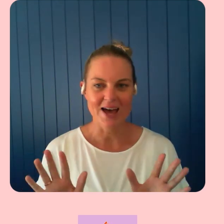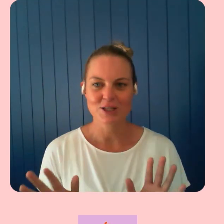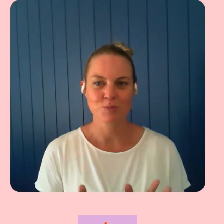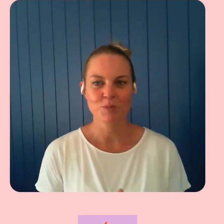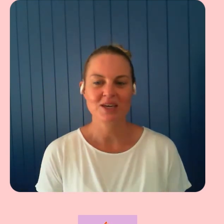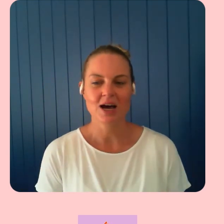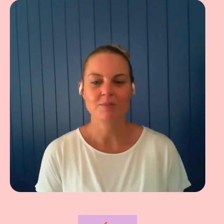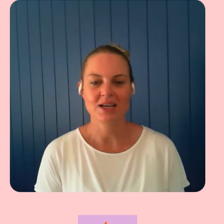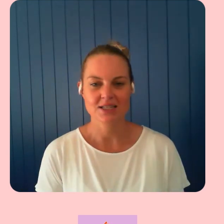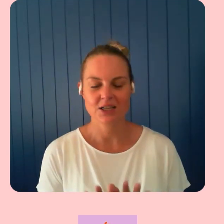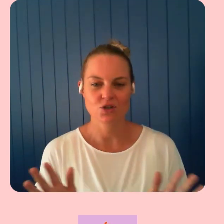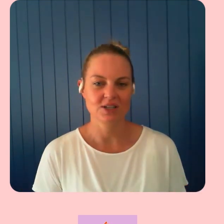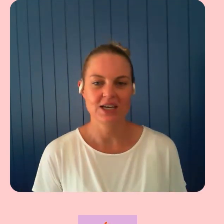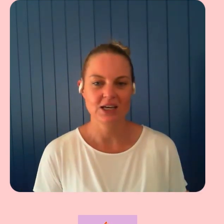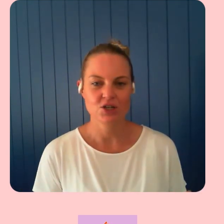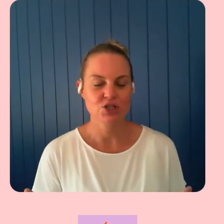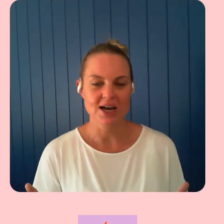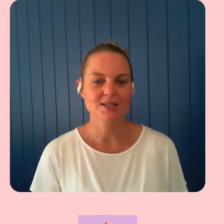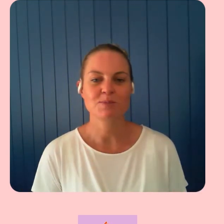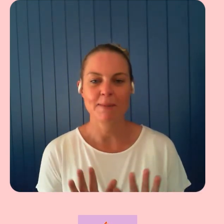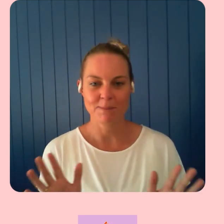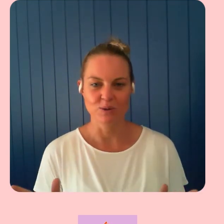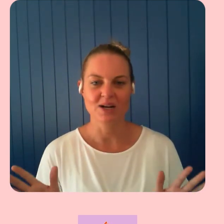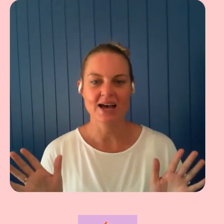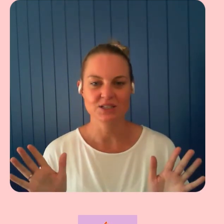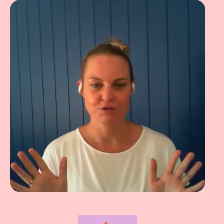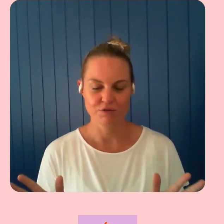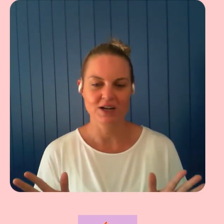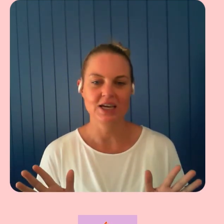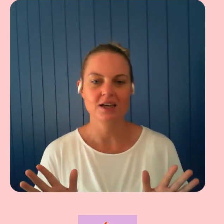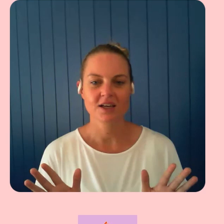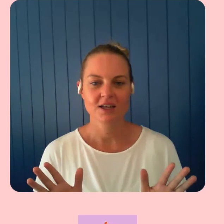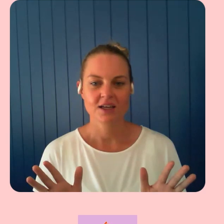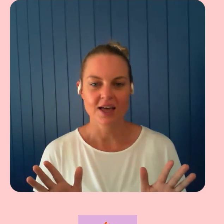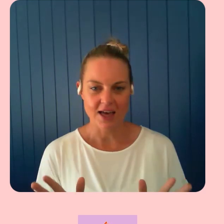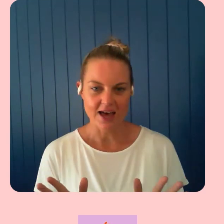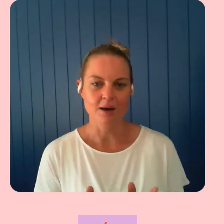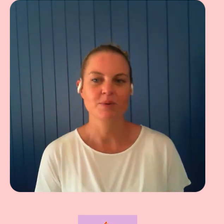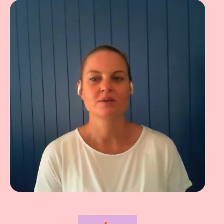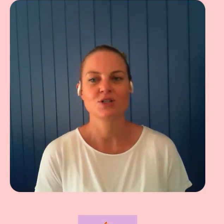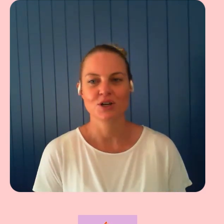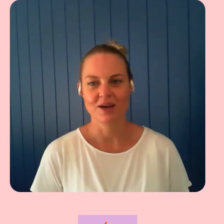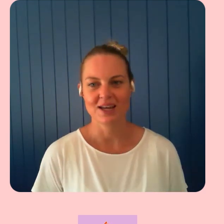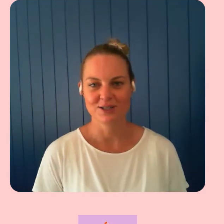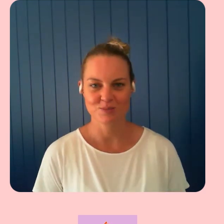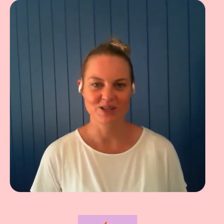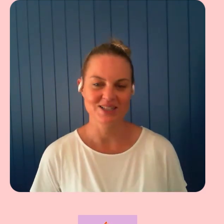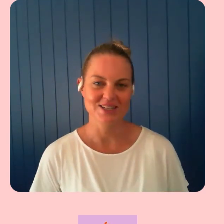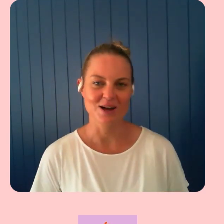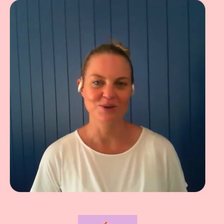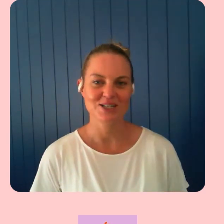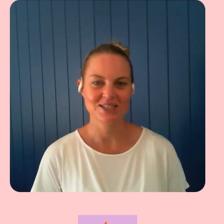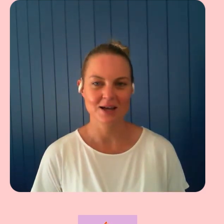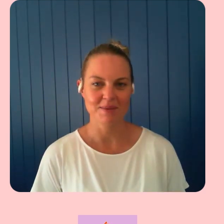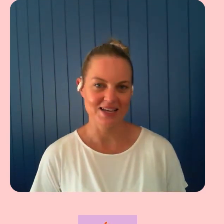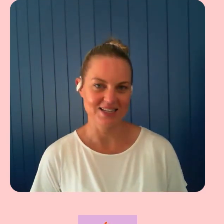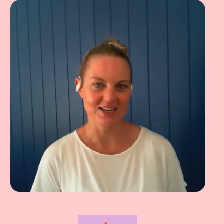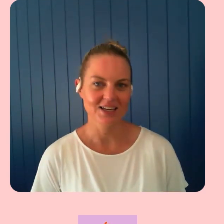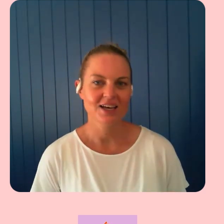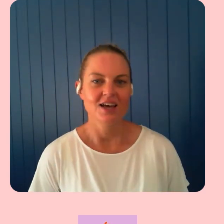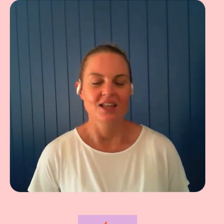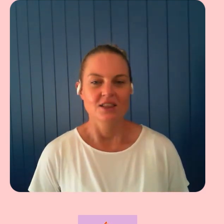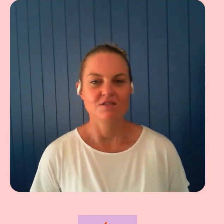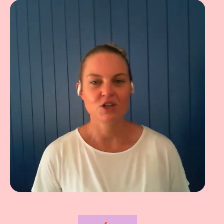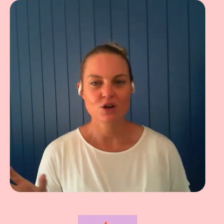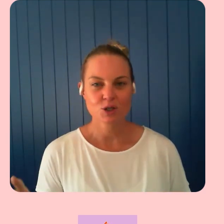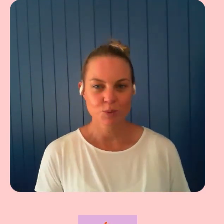It's literally just been built as a free app to go ahead and spread the sign, which is amazing. The videos are